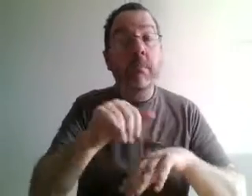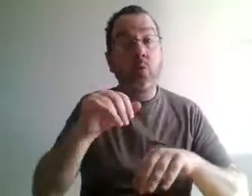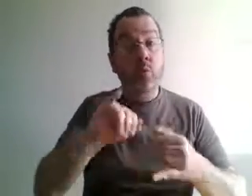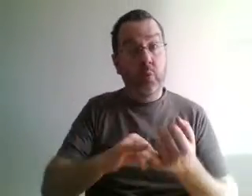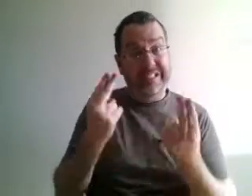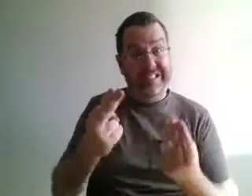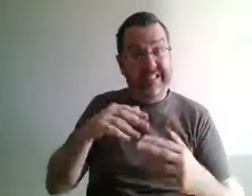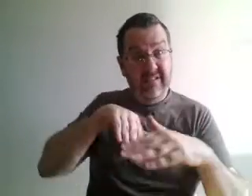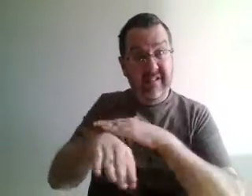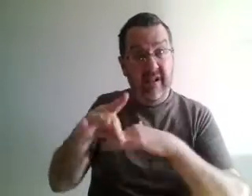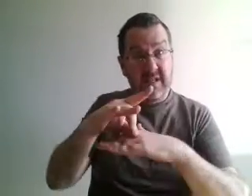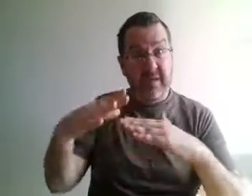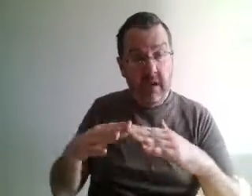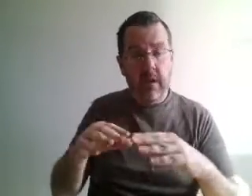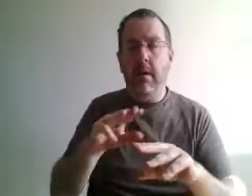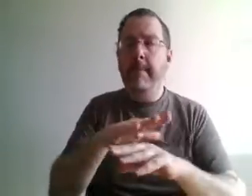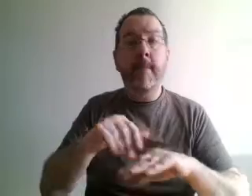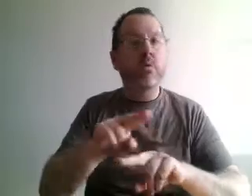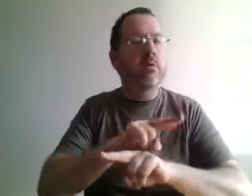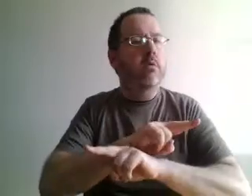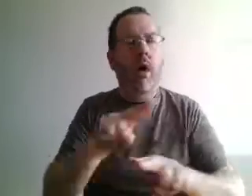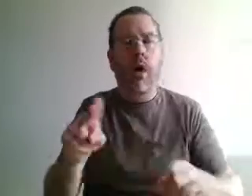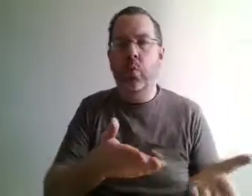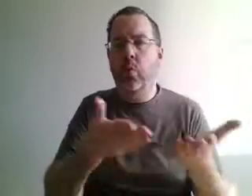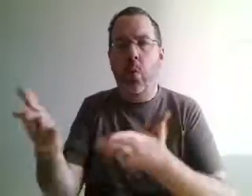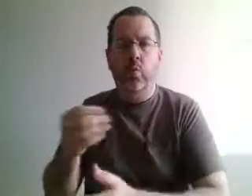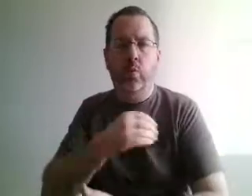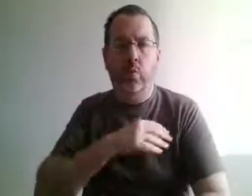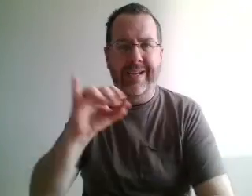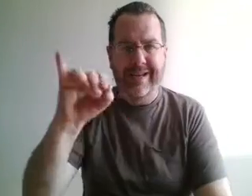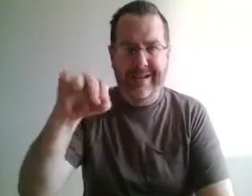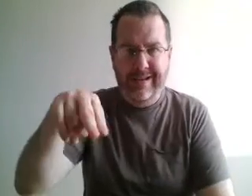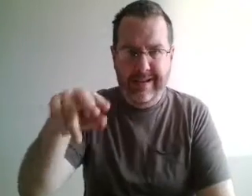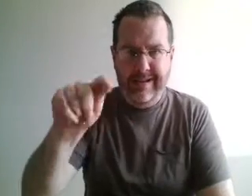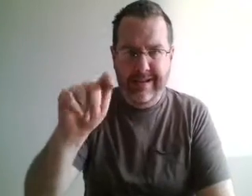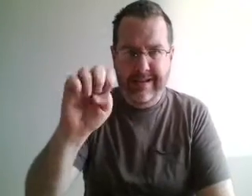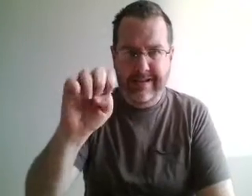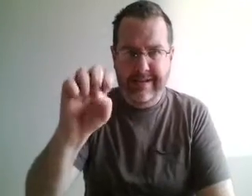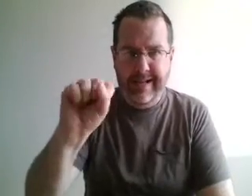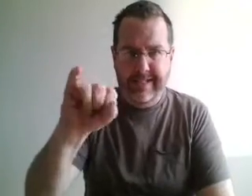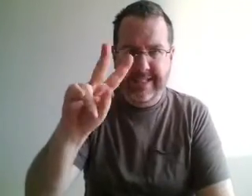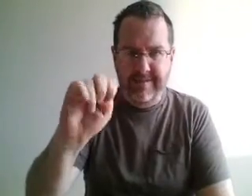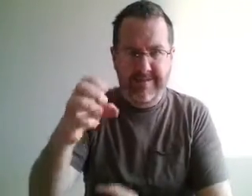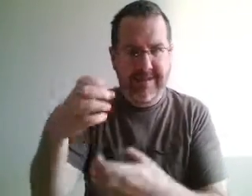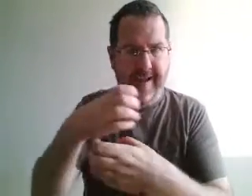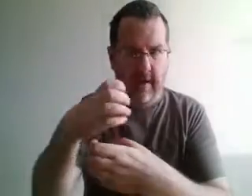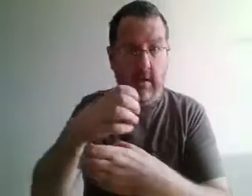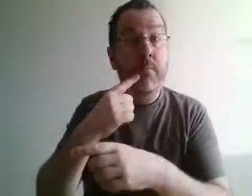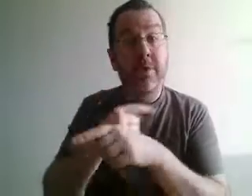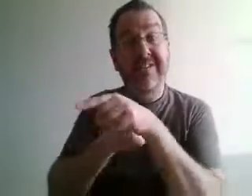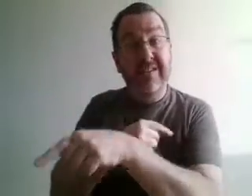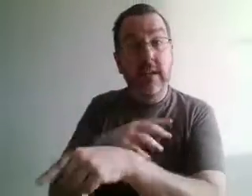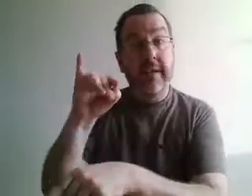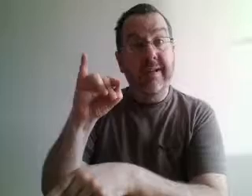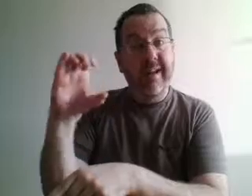not end up in the intensive care unit, but those intensive care facilities are available,